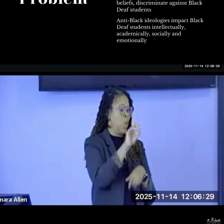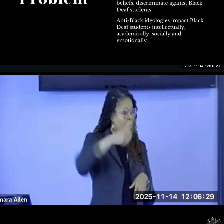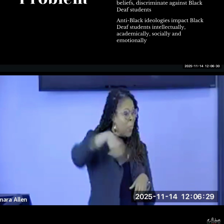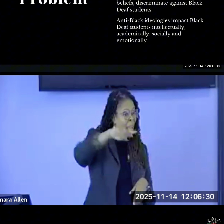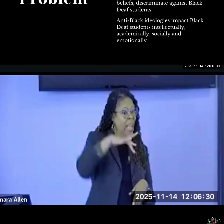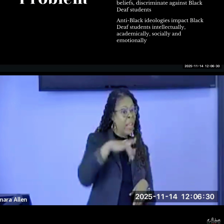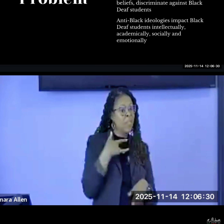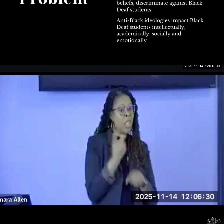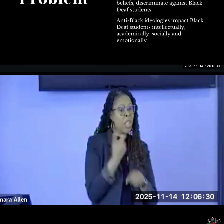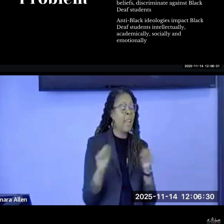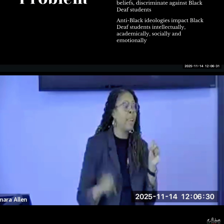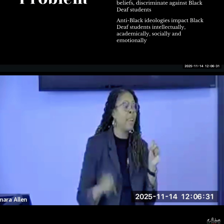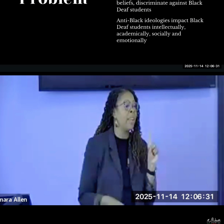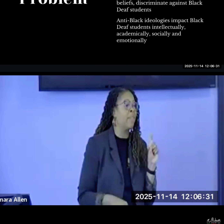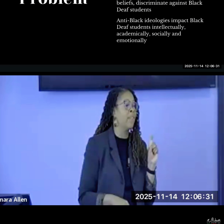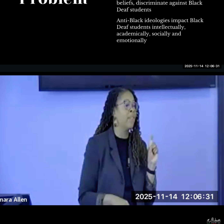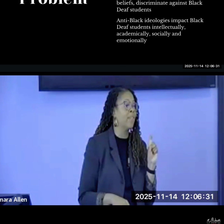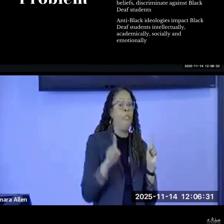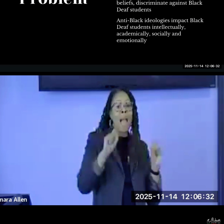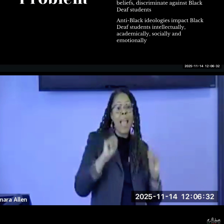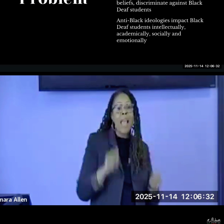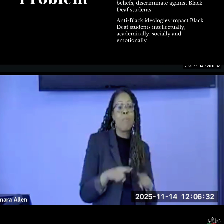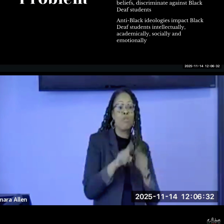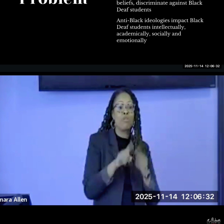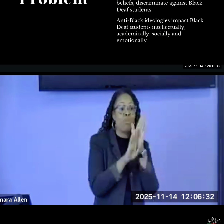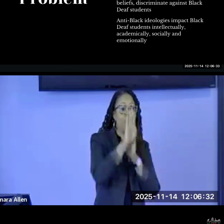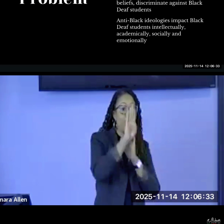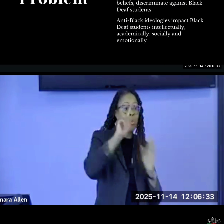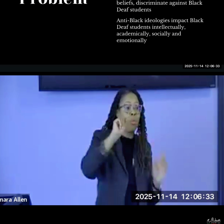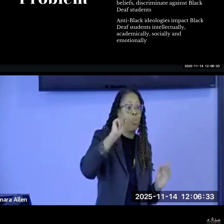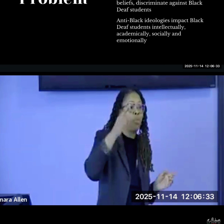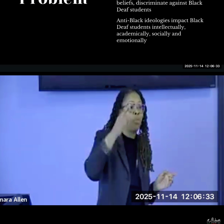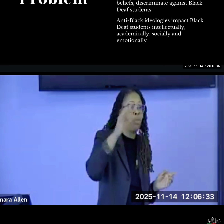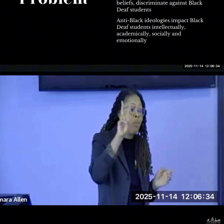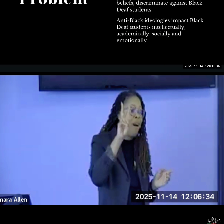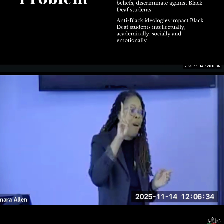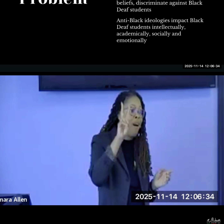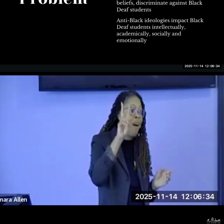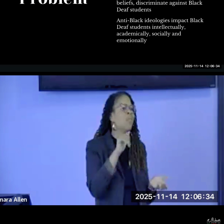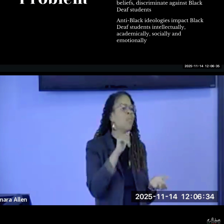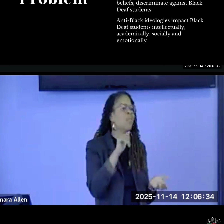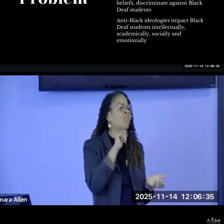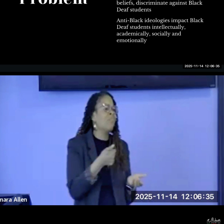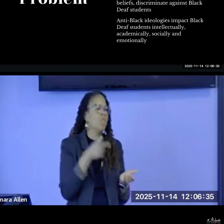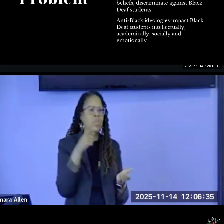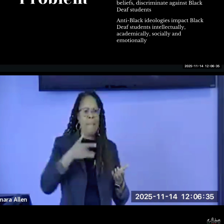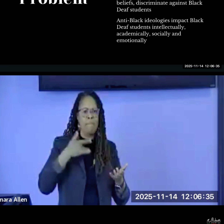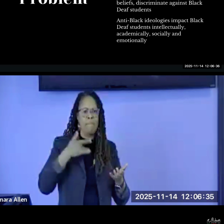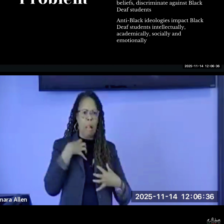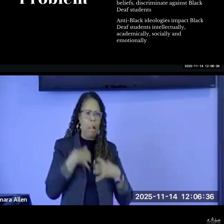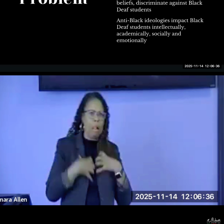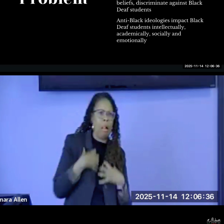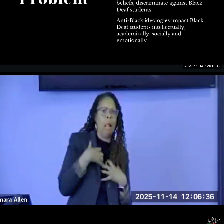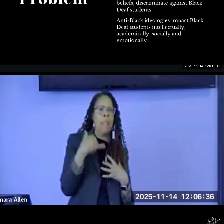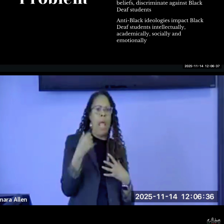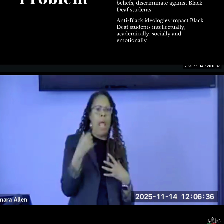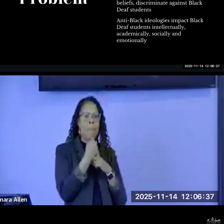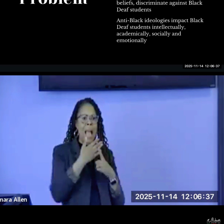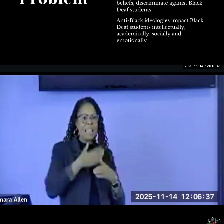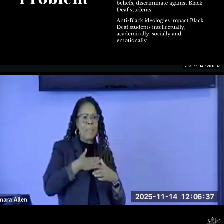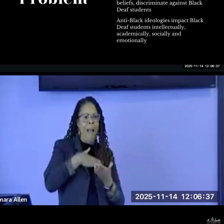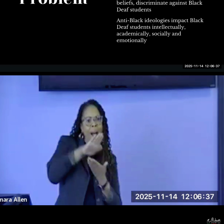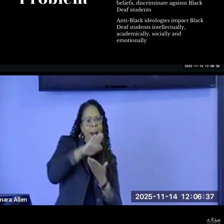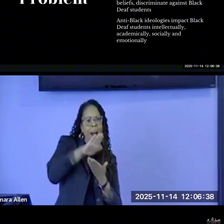their intellectuality, academically, socially, and emotionally. So that means if these systems aren't designed for them, they are unable